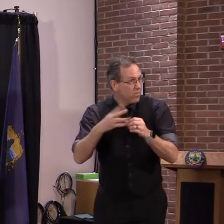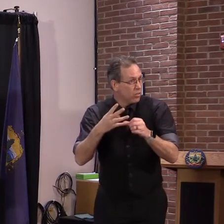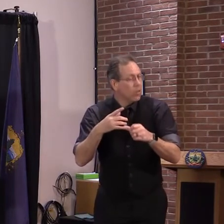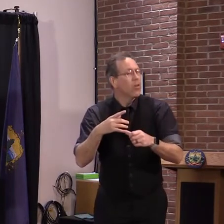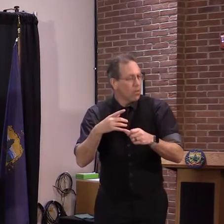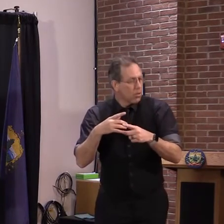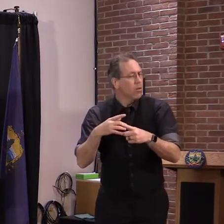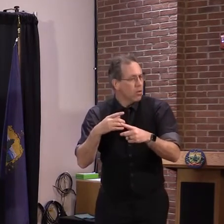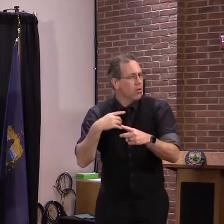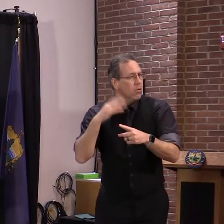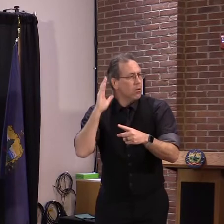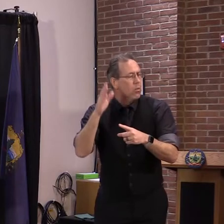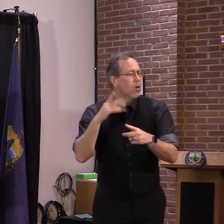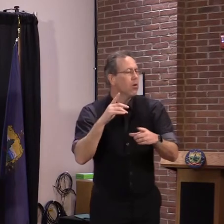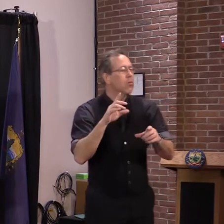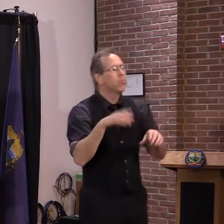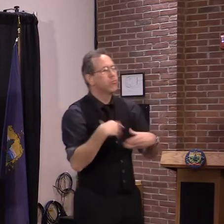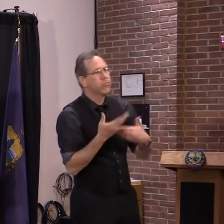Great. Thank you very much.